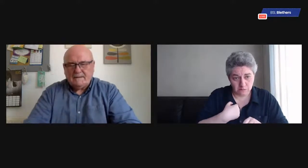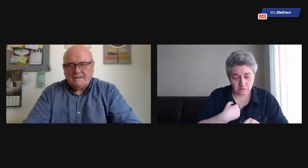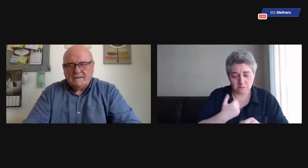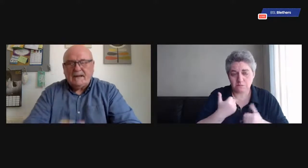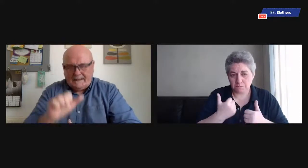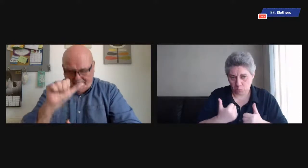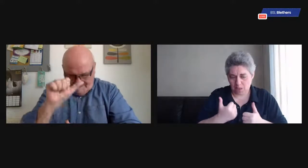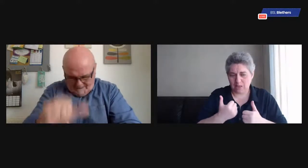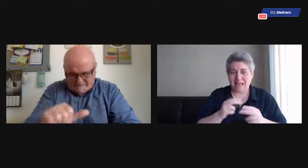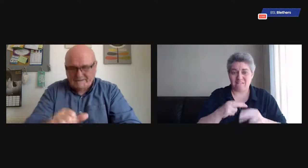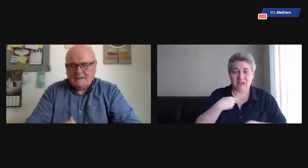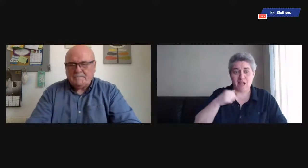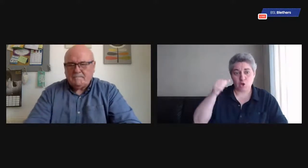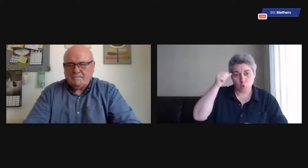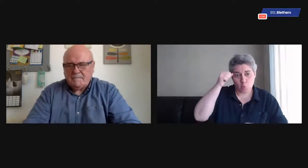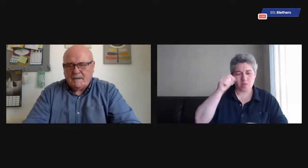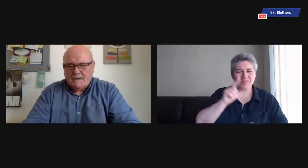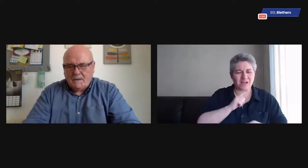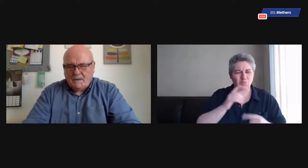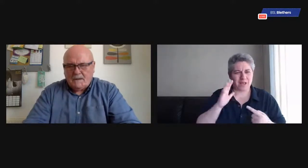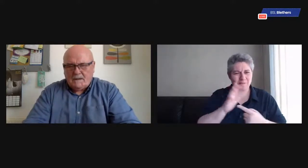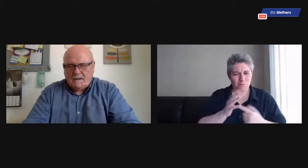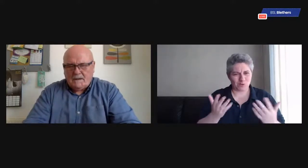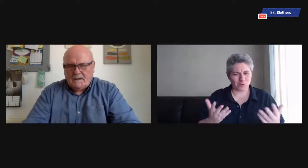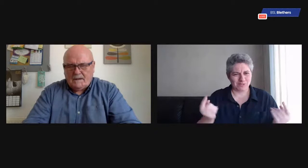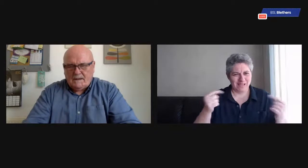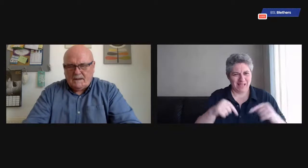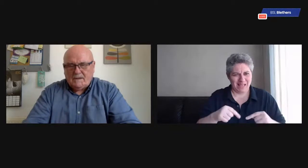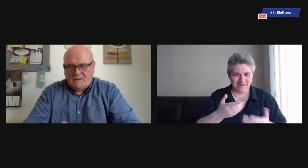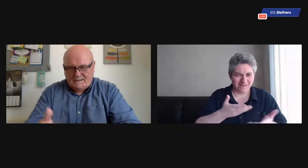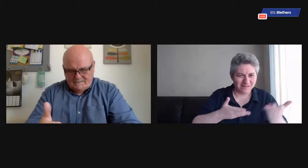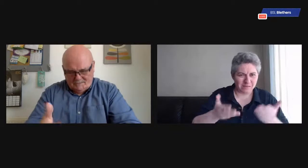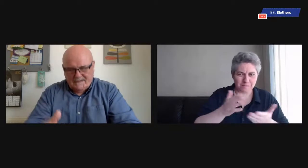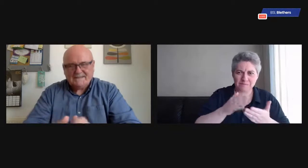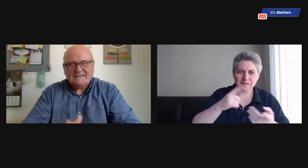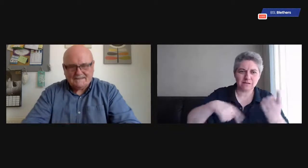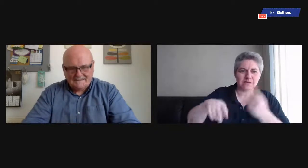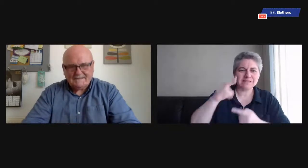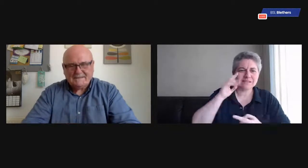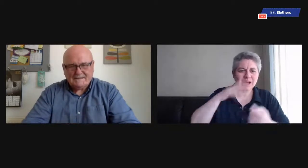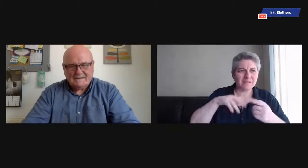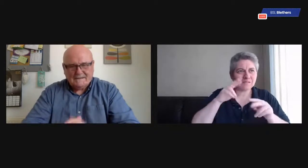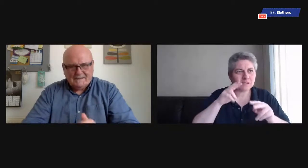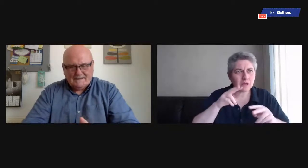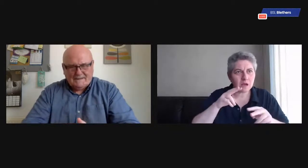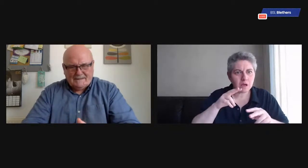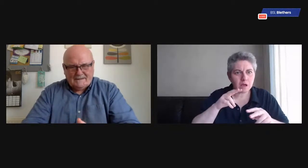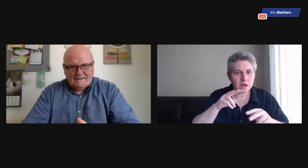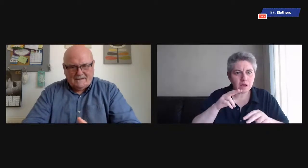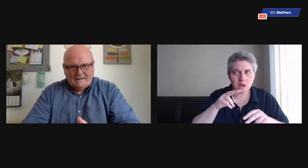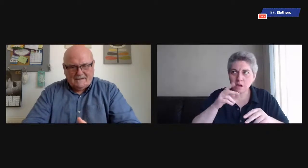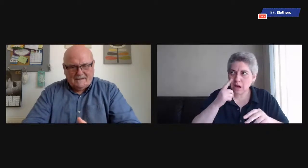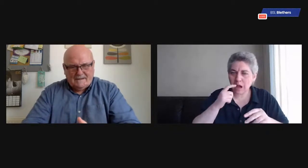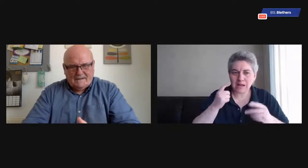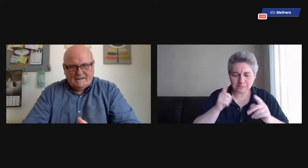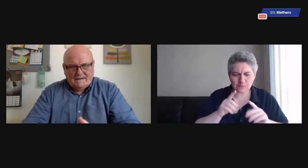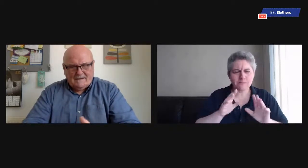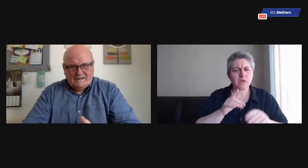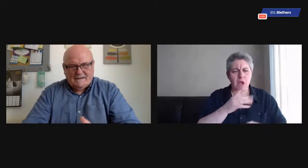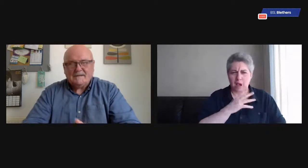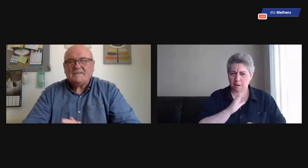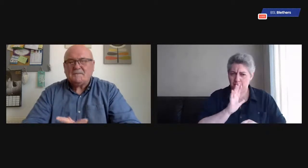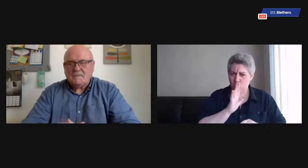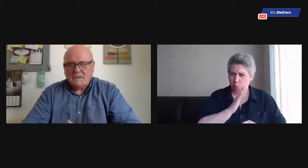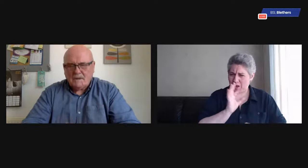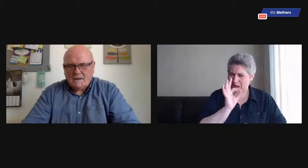deaf intermediary? Yes, you can. You can. If I knew about the service. So we're fine about the service today. So